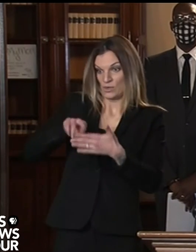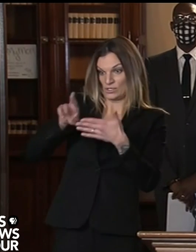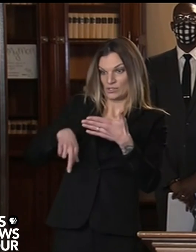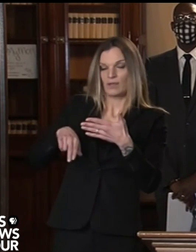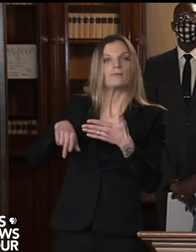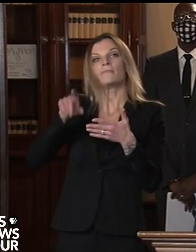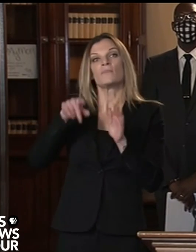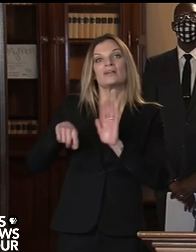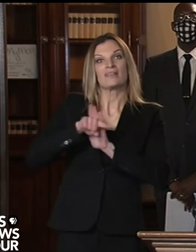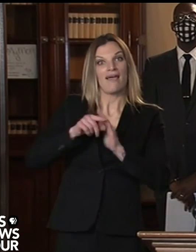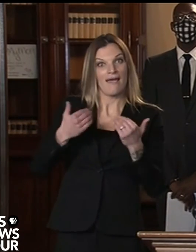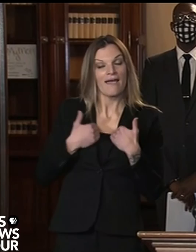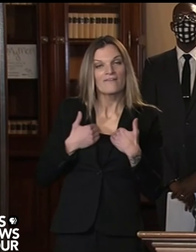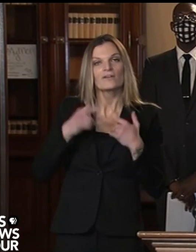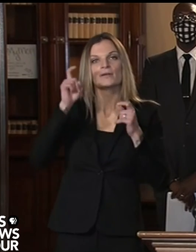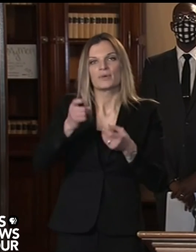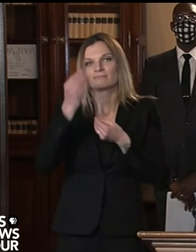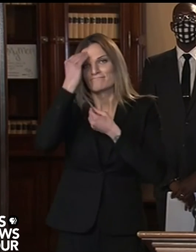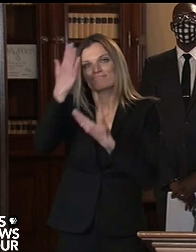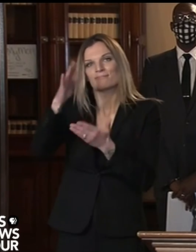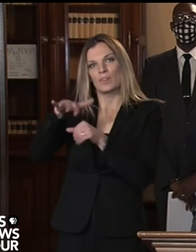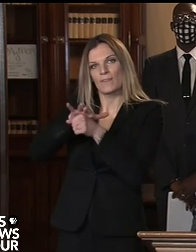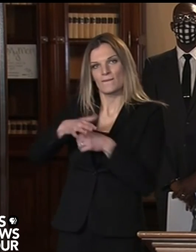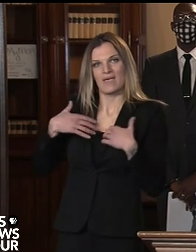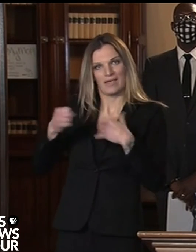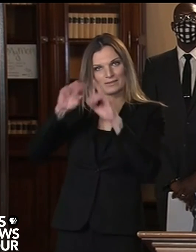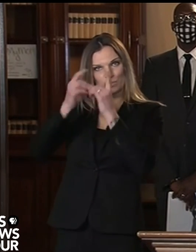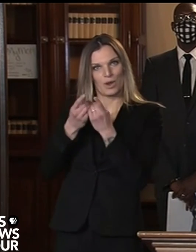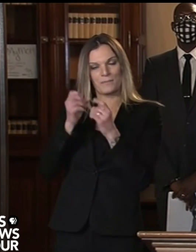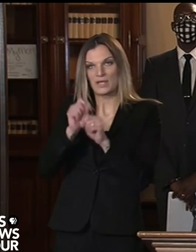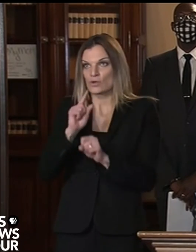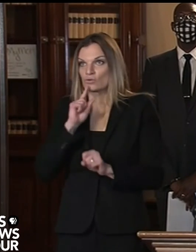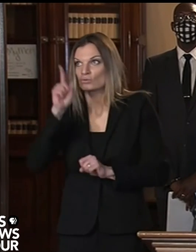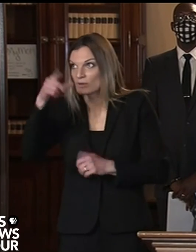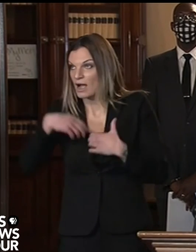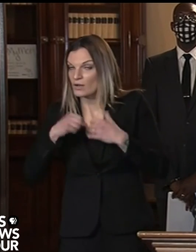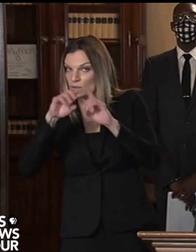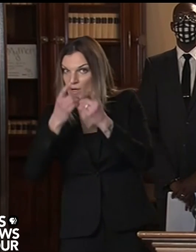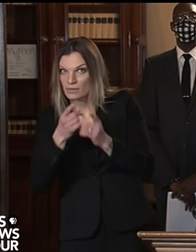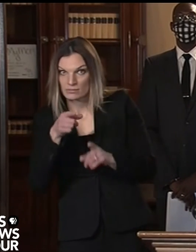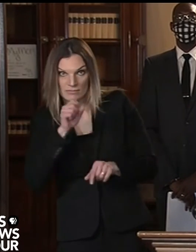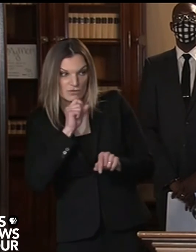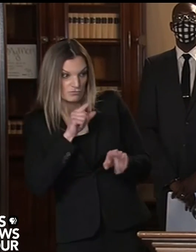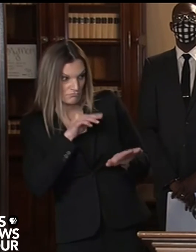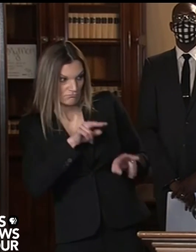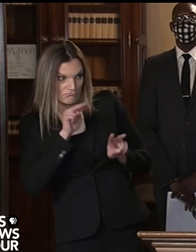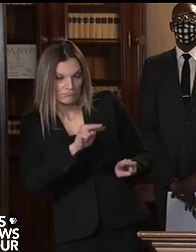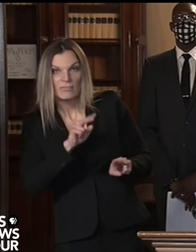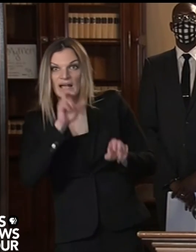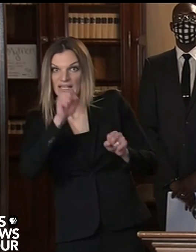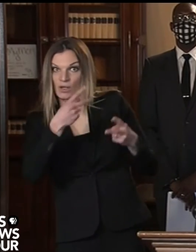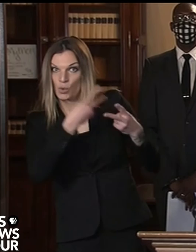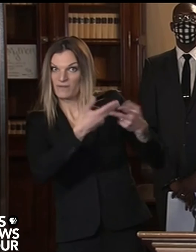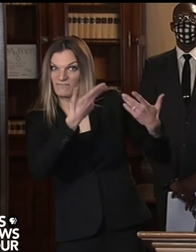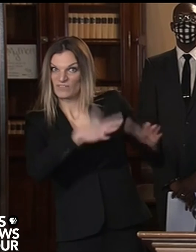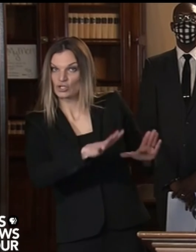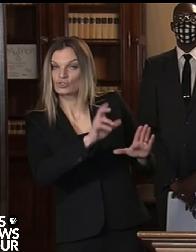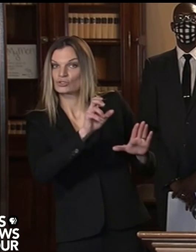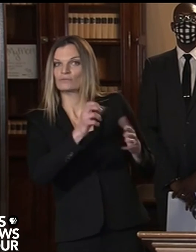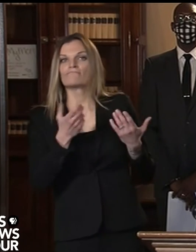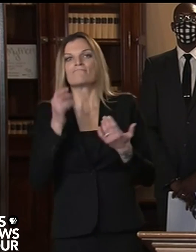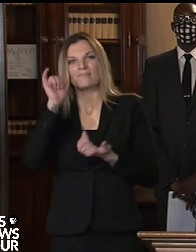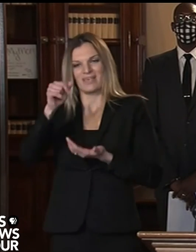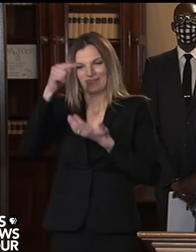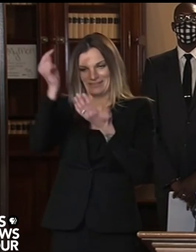also shared with local health departments so that they understand if that person actually can be removed from quarantine. And so those